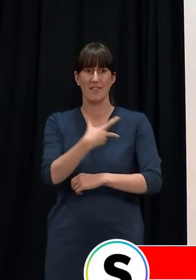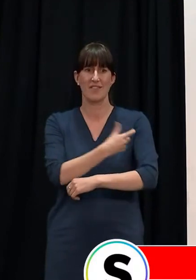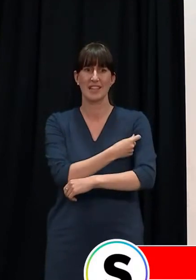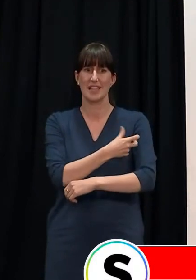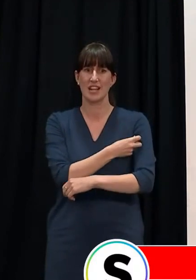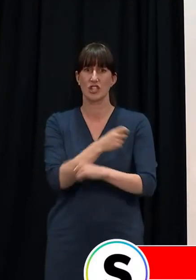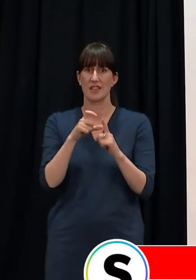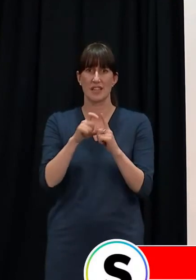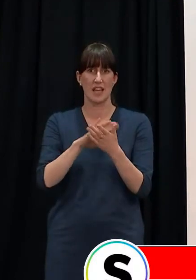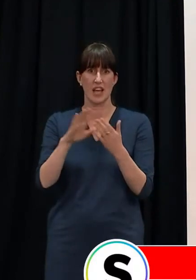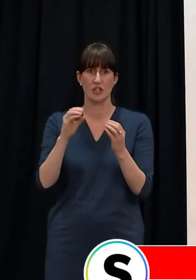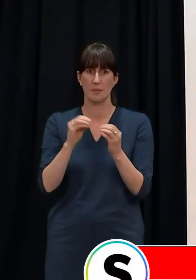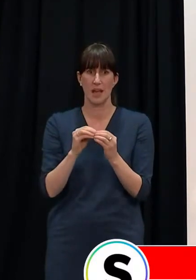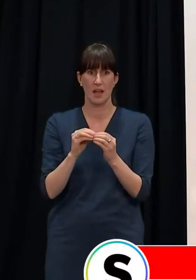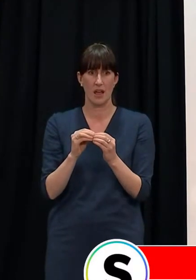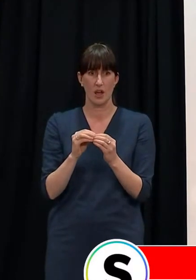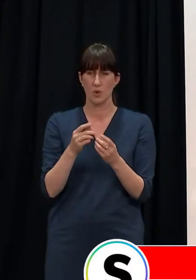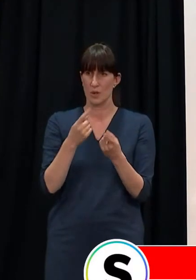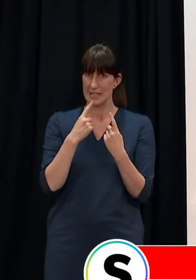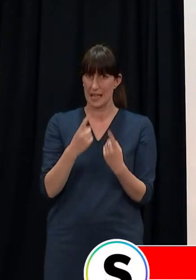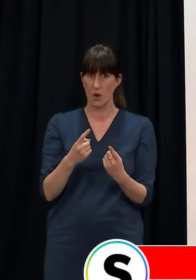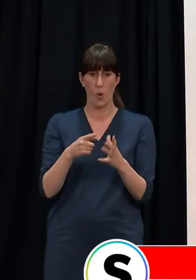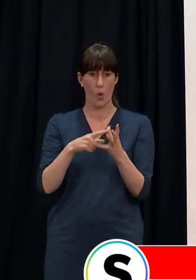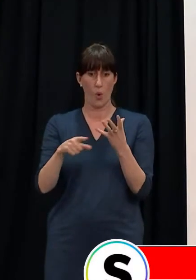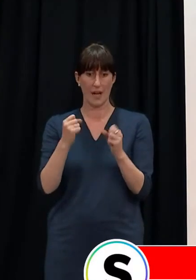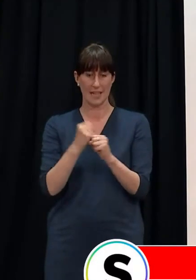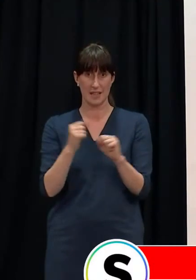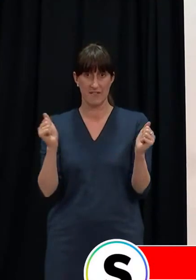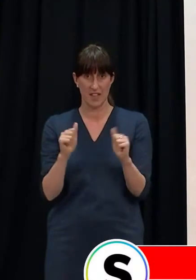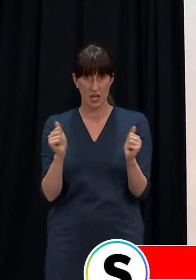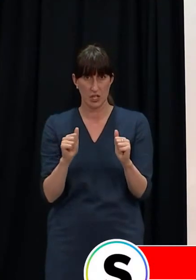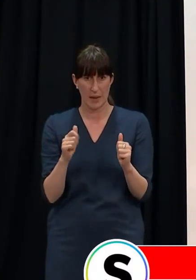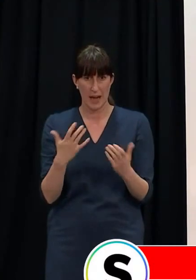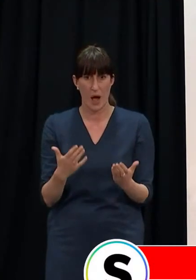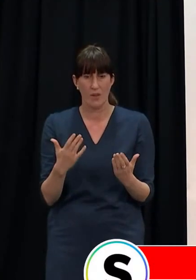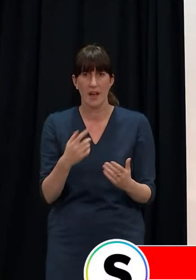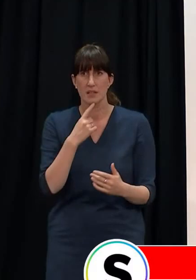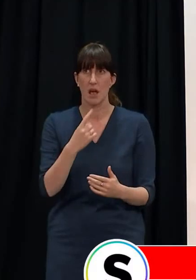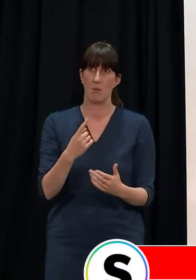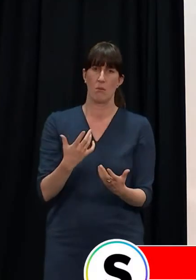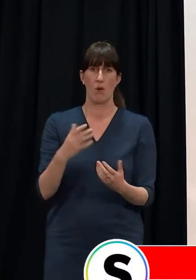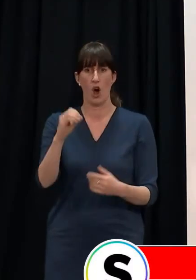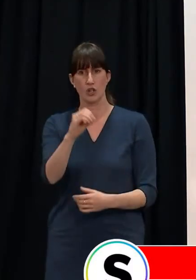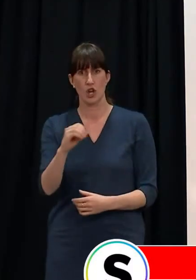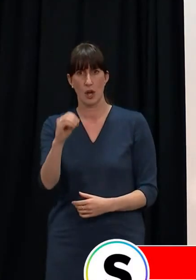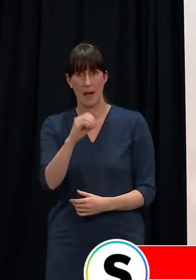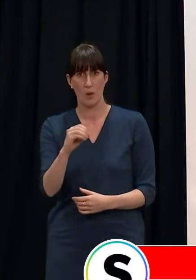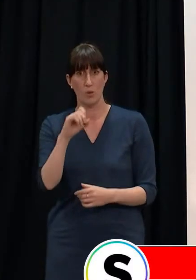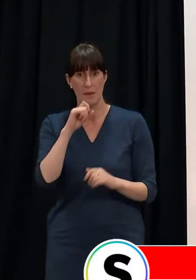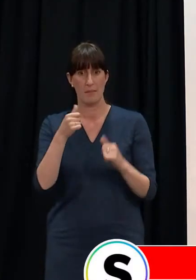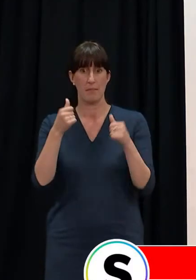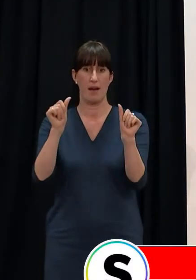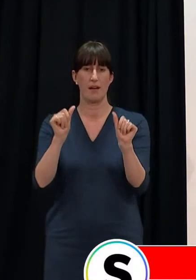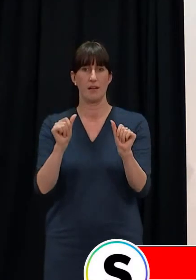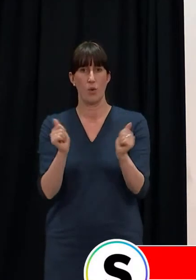by August, but now they say it's going to be October. Yeah, I'd have to come back to you on that. I should say that a number of our DHBs, including